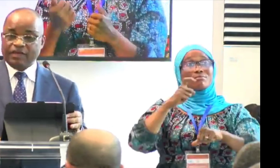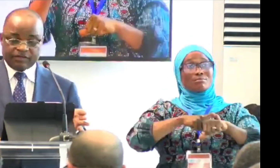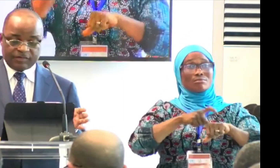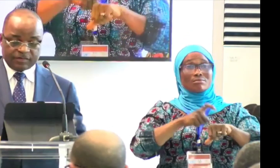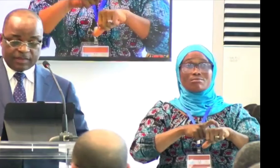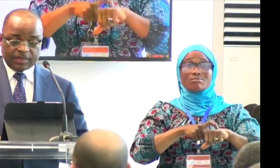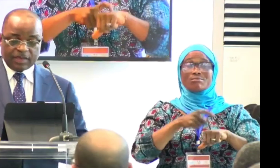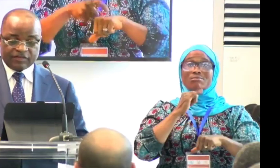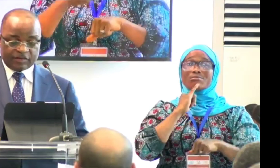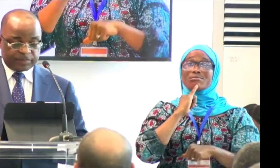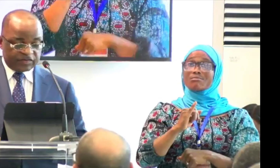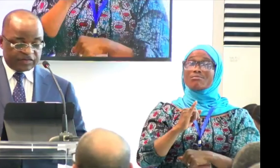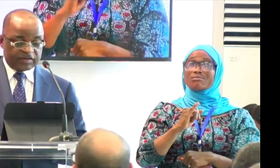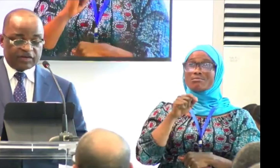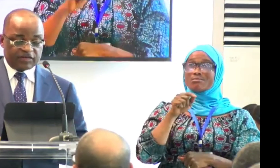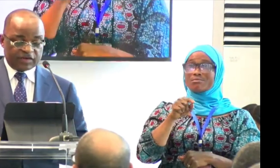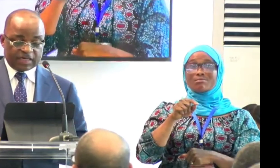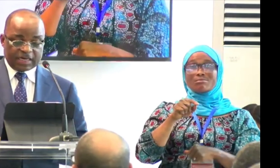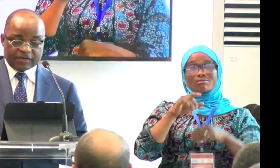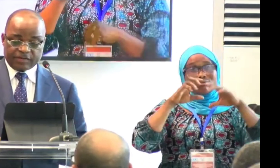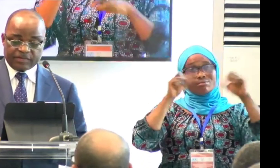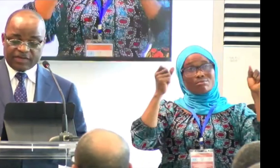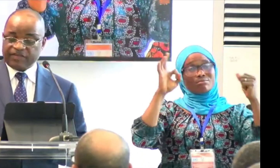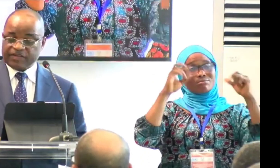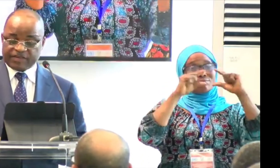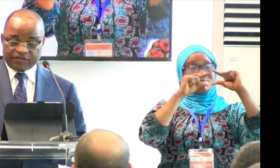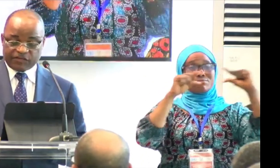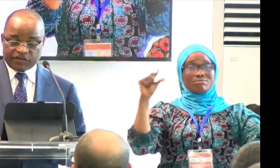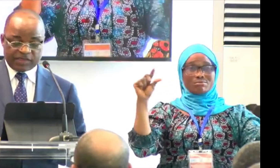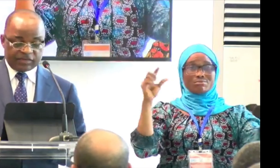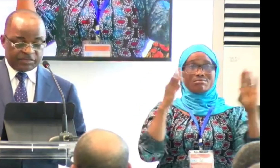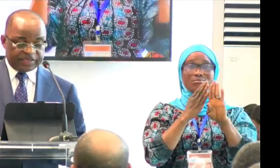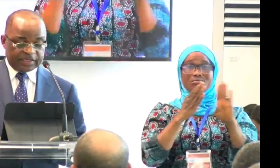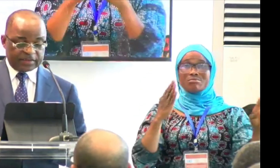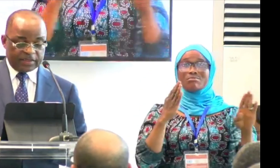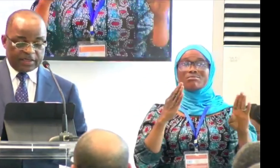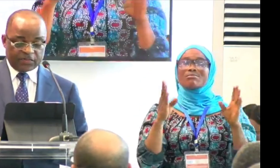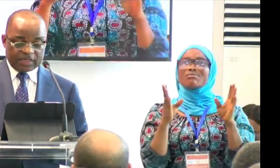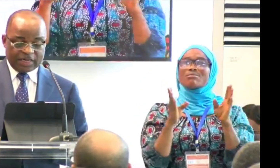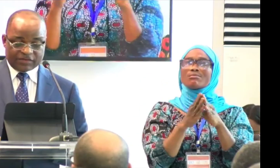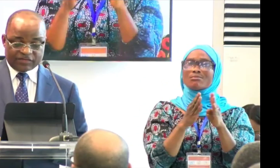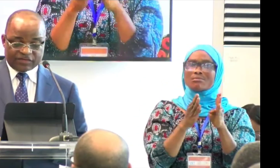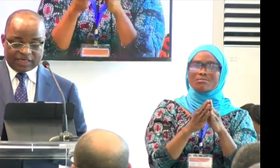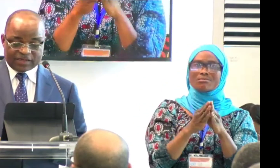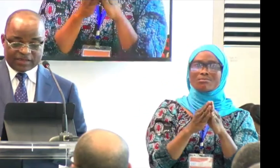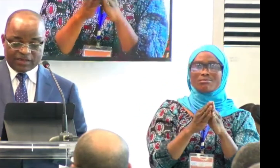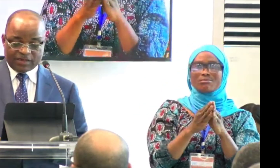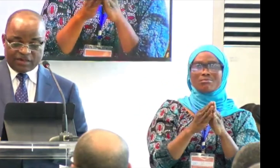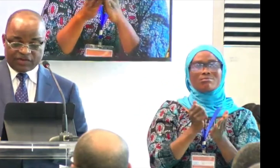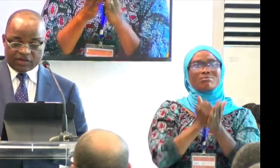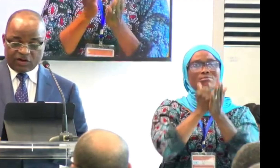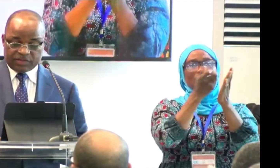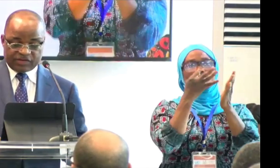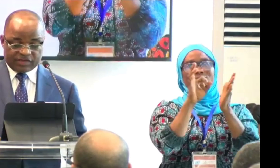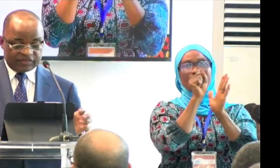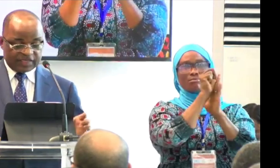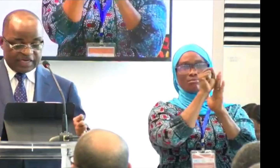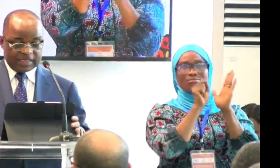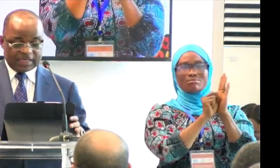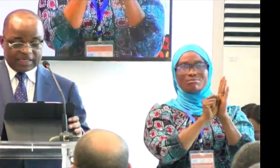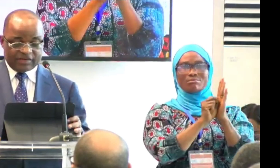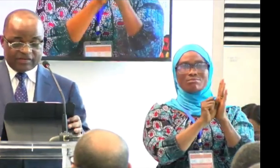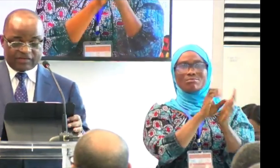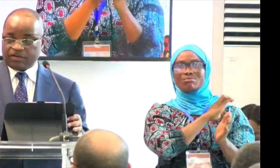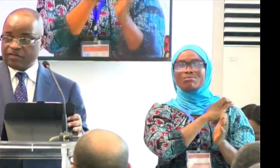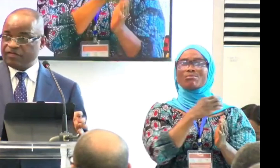the essence, as the President of the General Assembly emphasized during his meeting with the heads of state of the Committee of